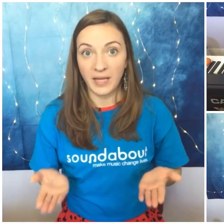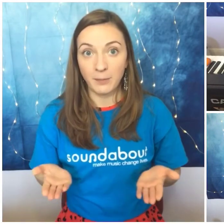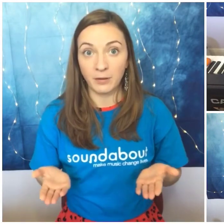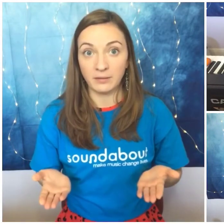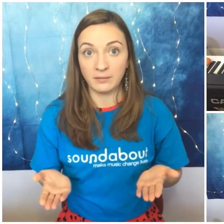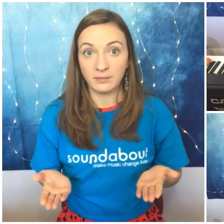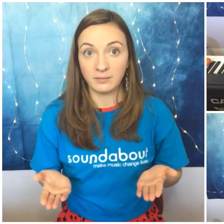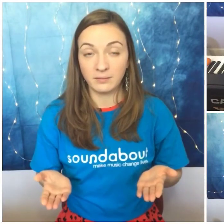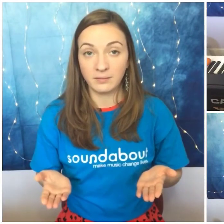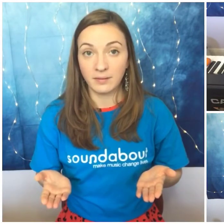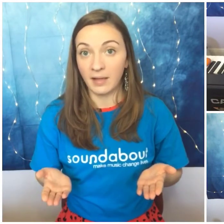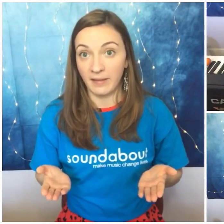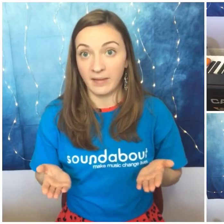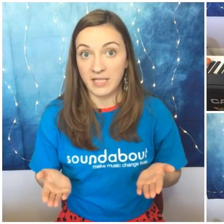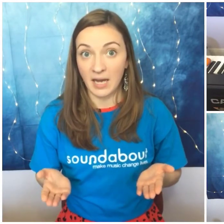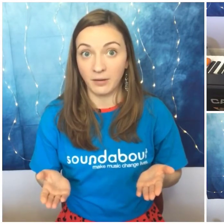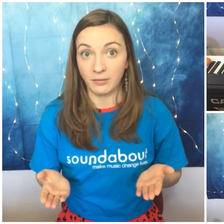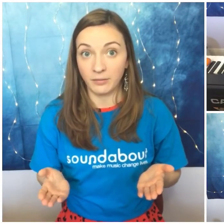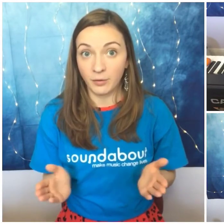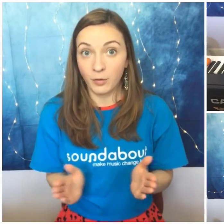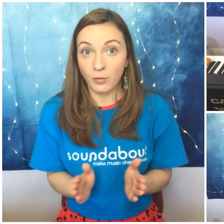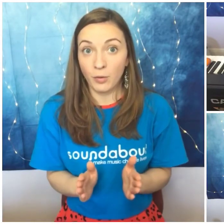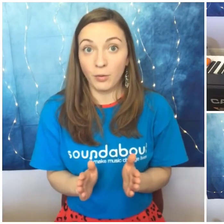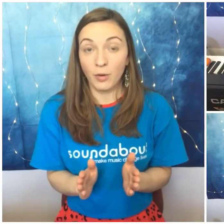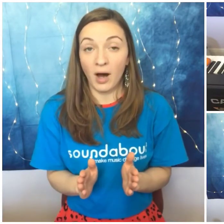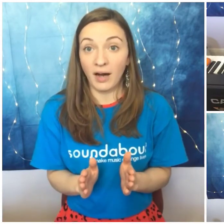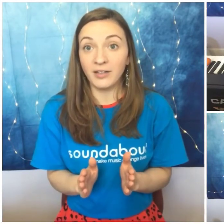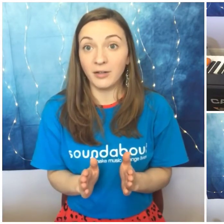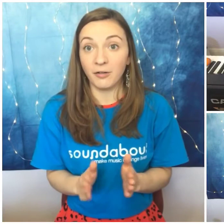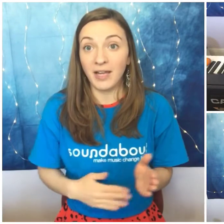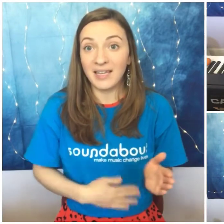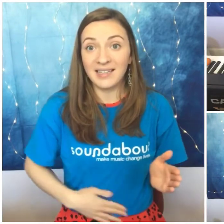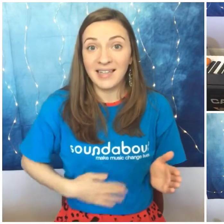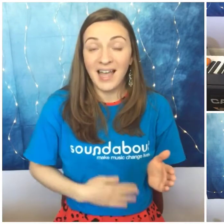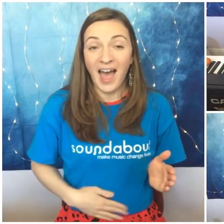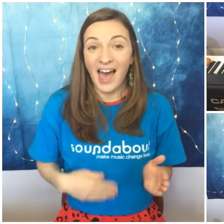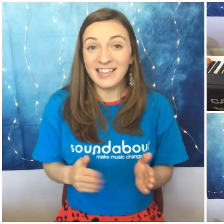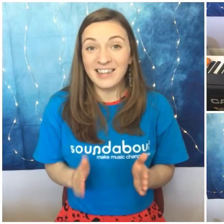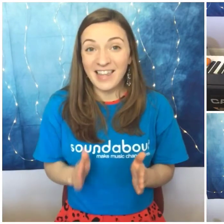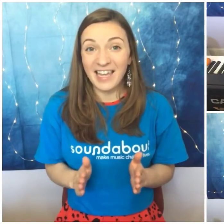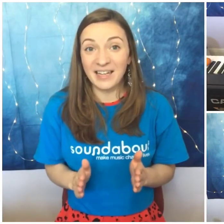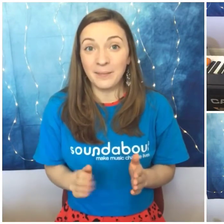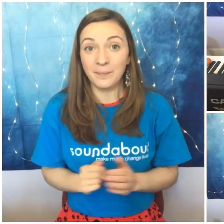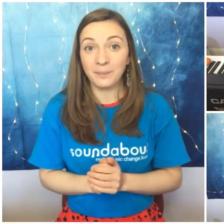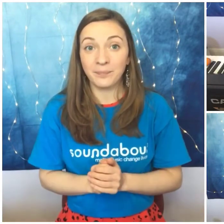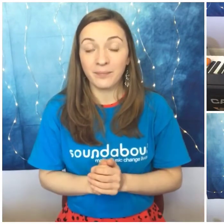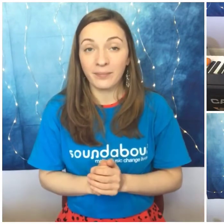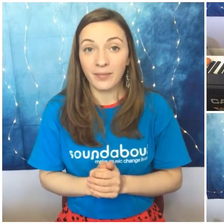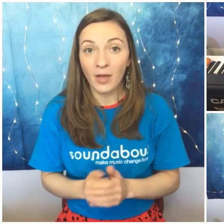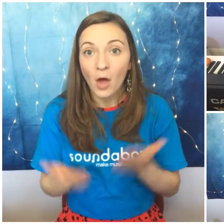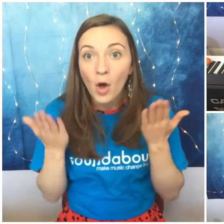The people in the town grew hungry and thin.